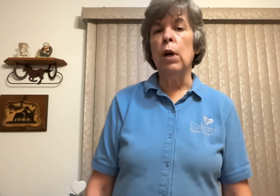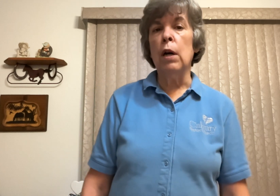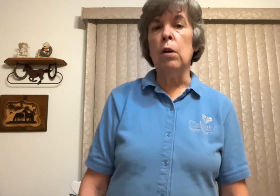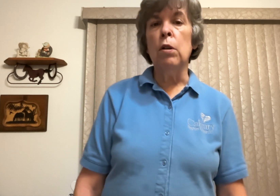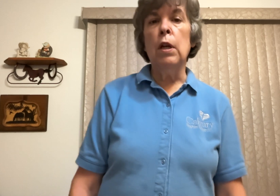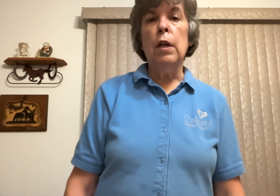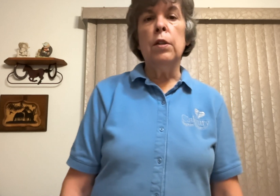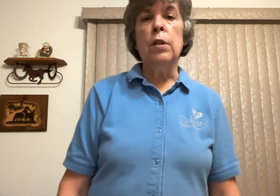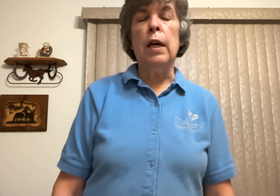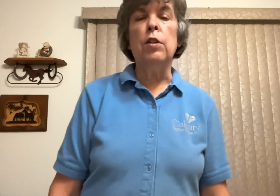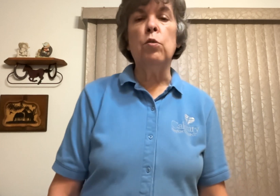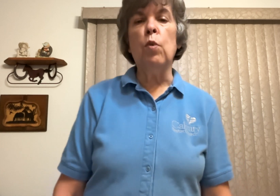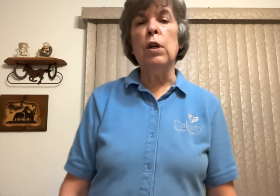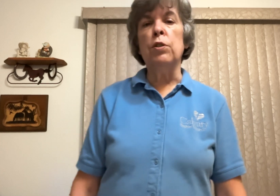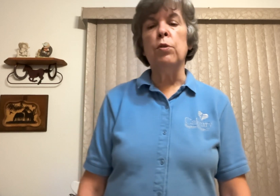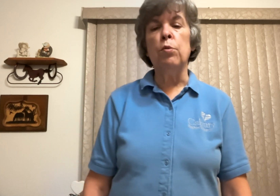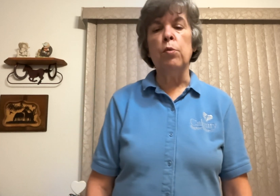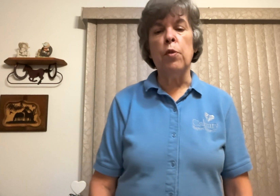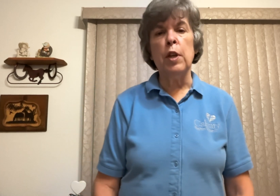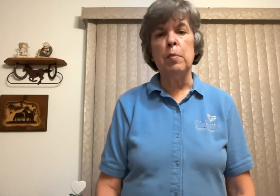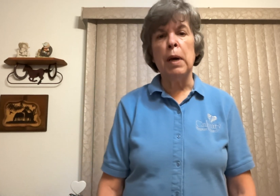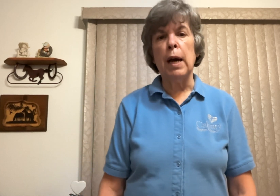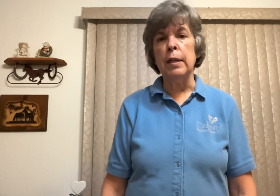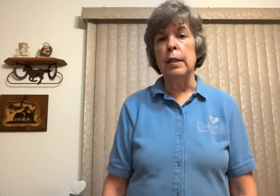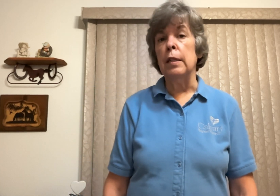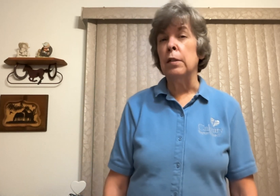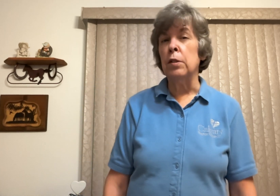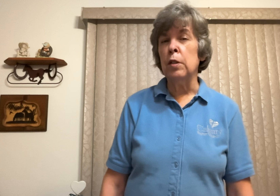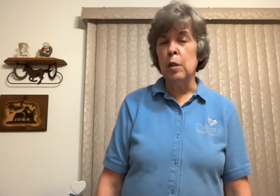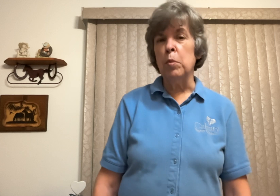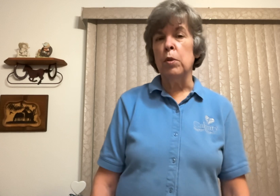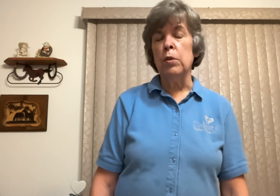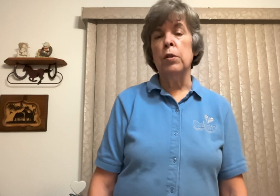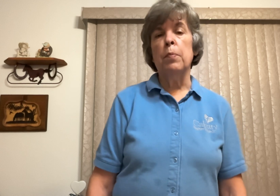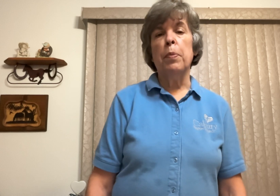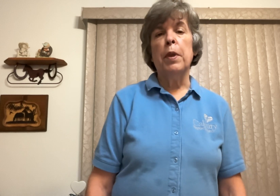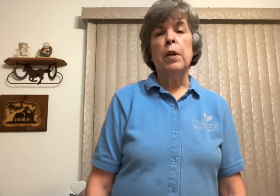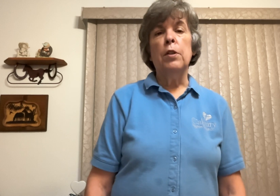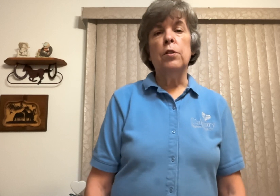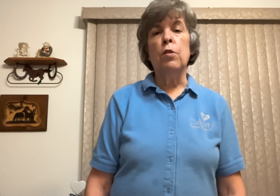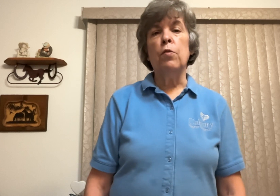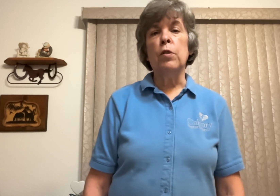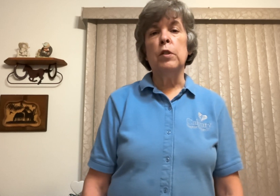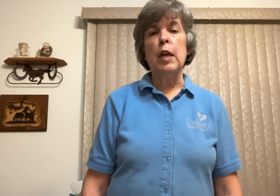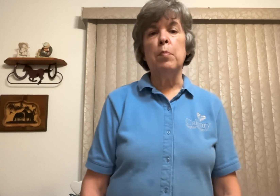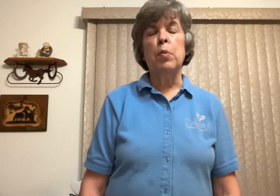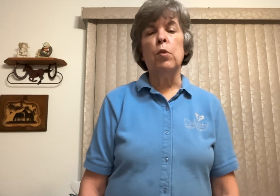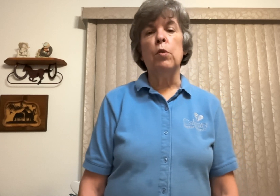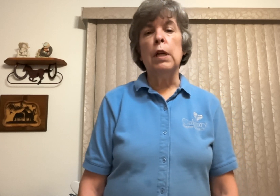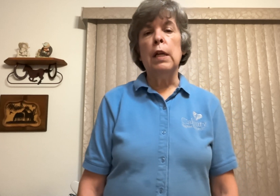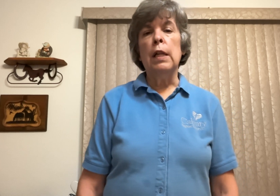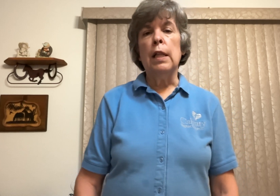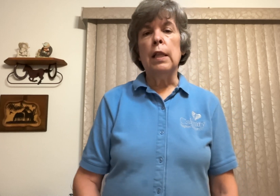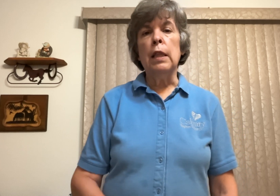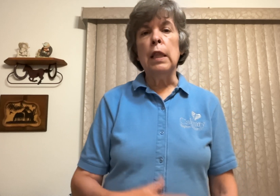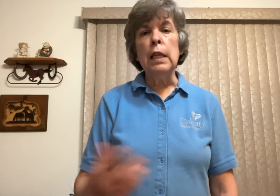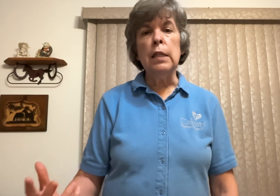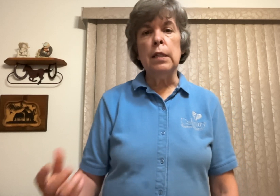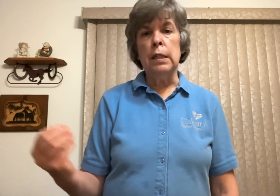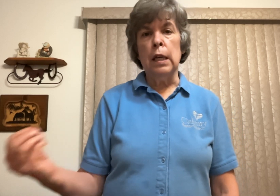well, and you want to think about it in syllables. So for example, Linda,